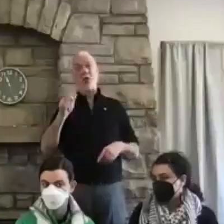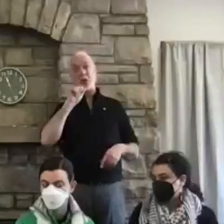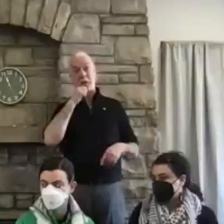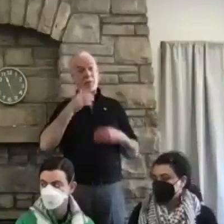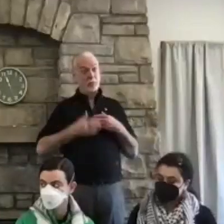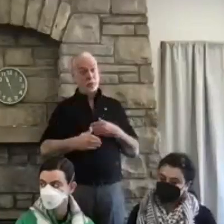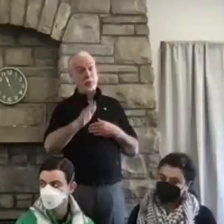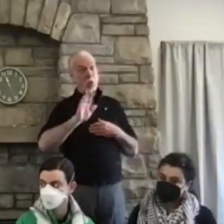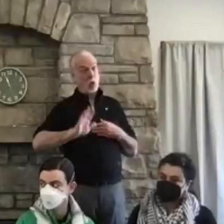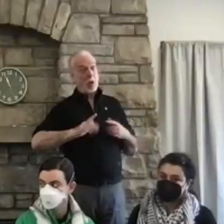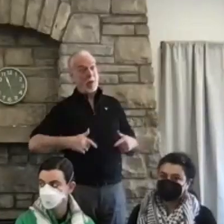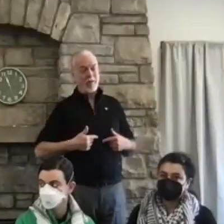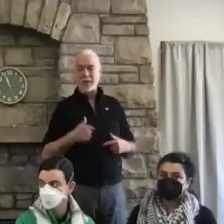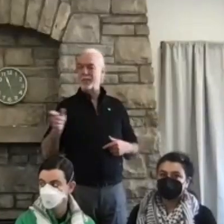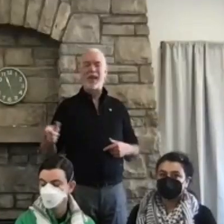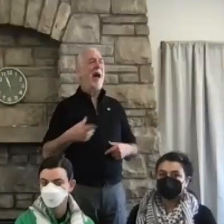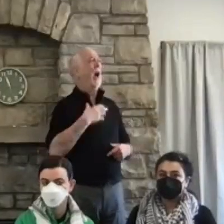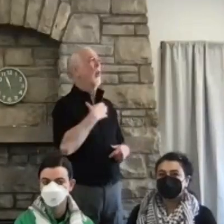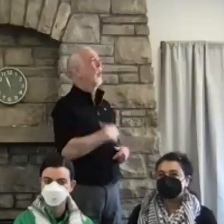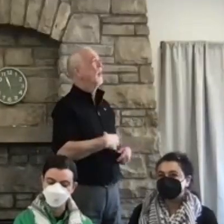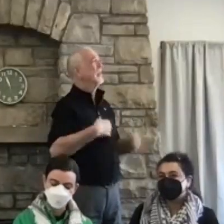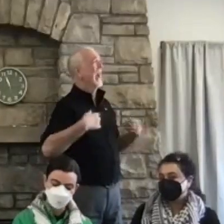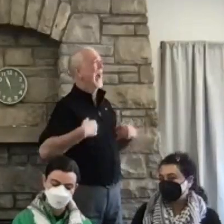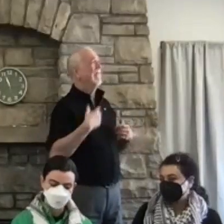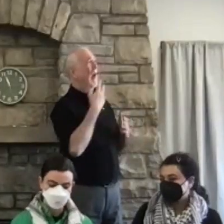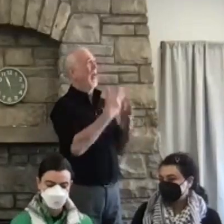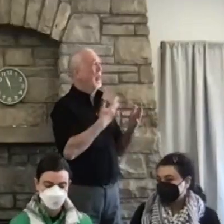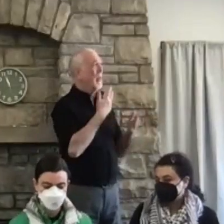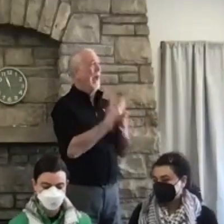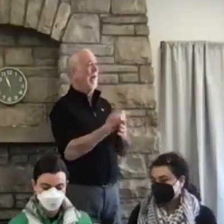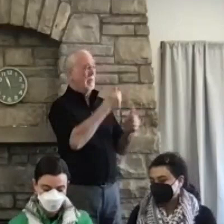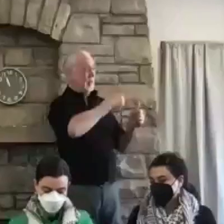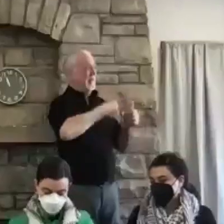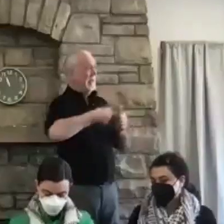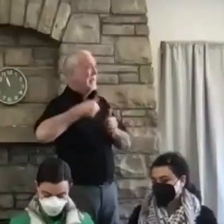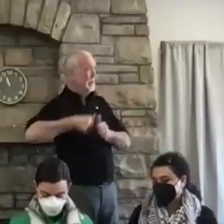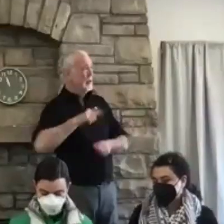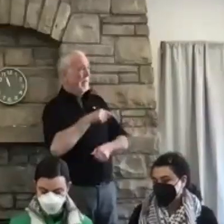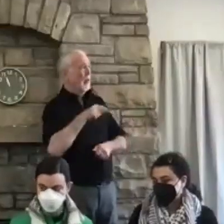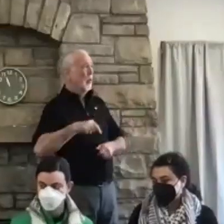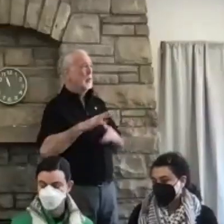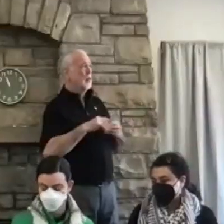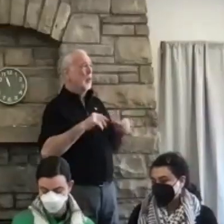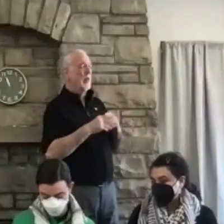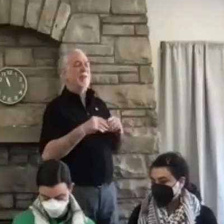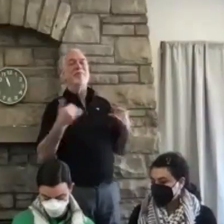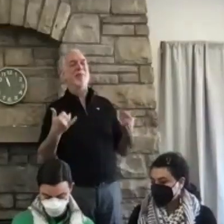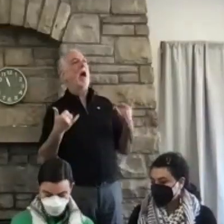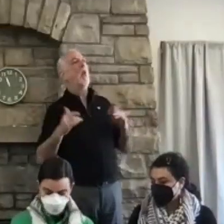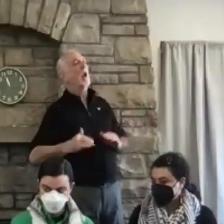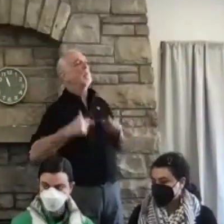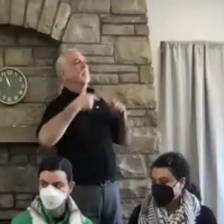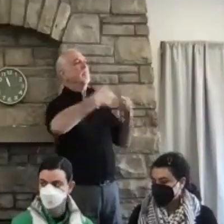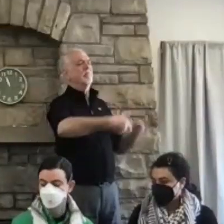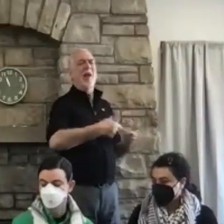I really wish we had another 3 hours for each of the panelists. No, thanks for listening. But I think we're gonna move on. Thank